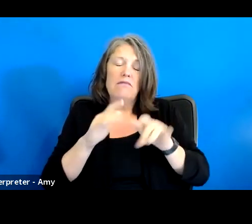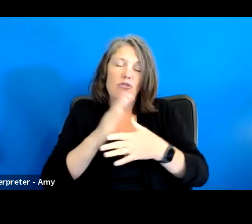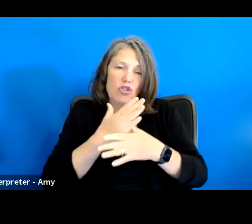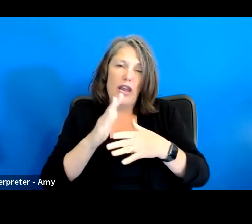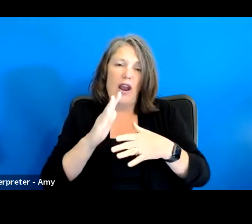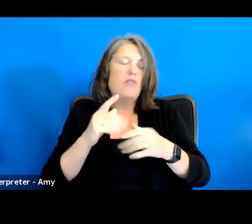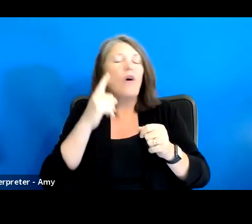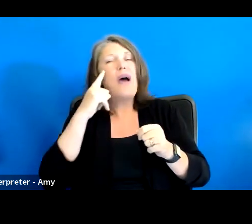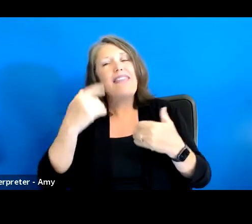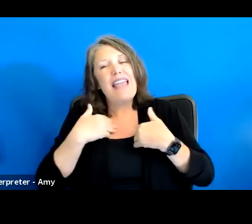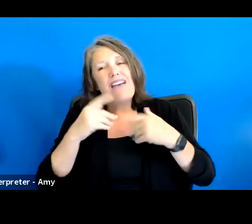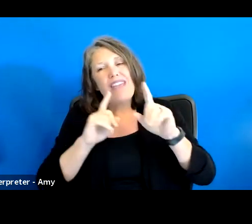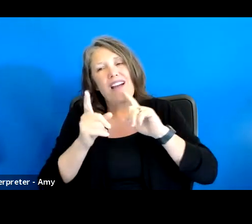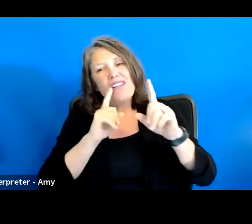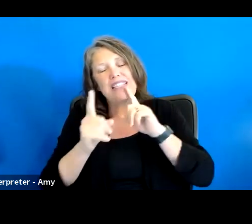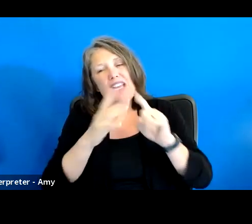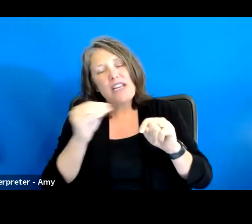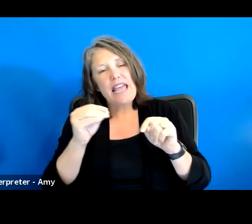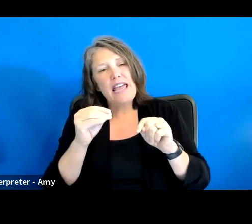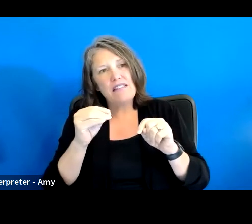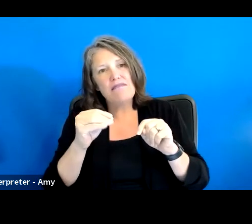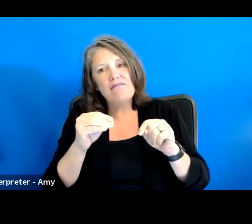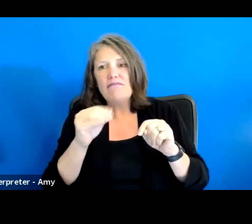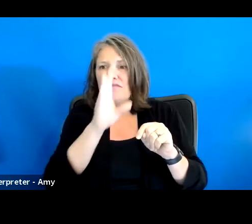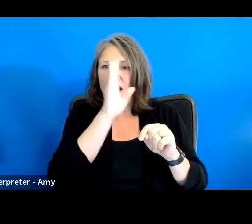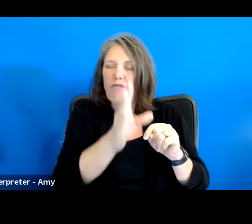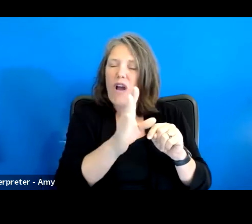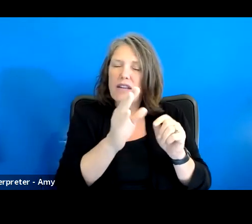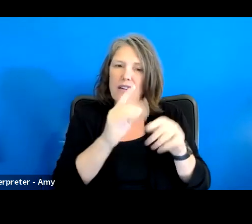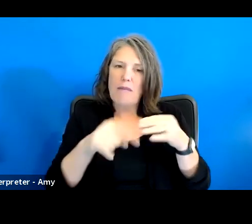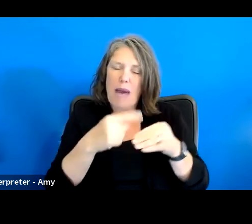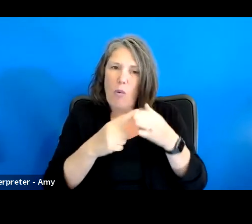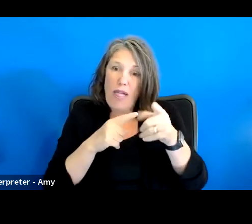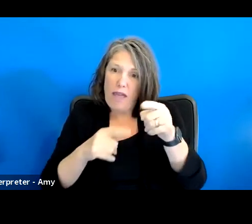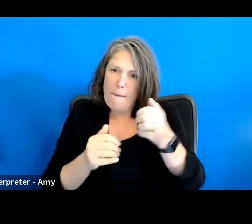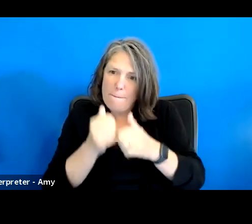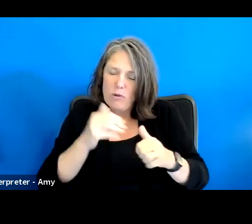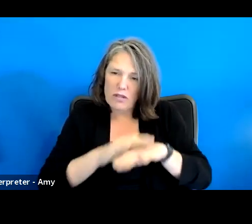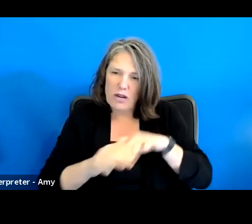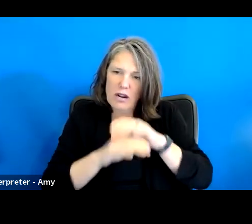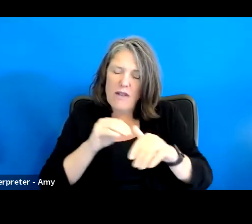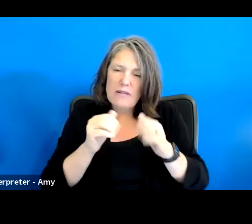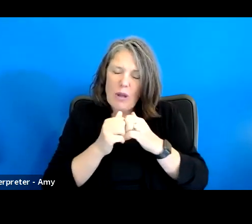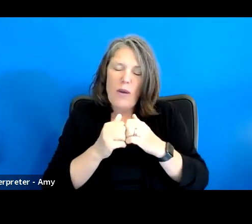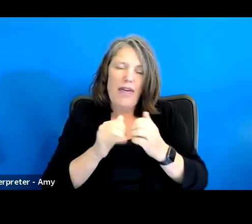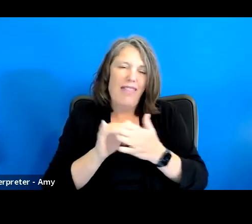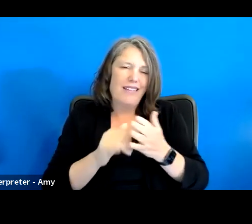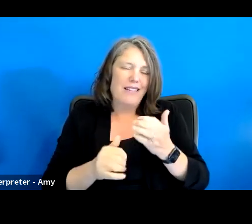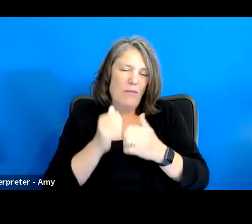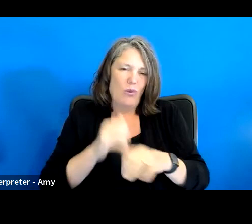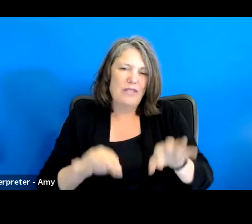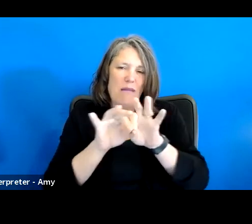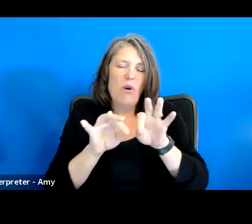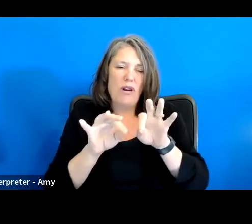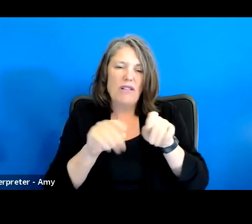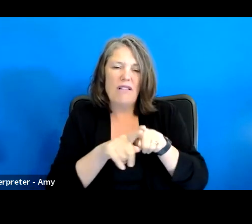having conversations and being upfront about what they would feel most comfortable with is the most important thing. And